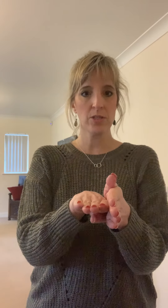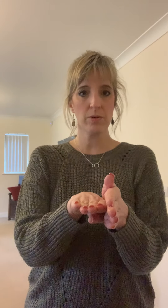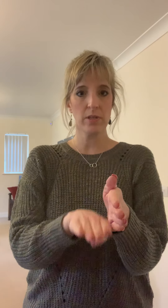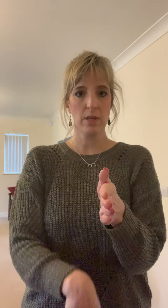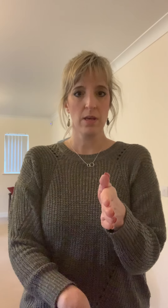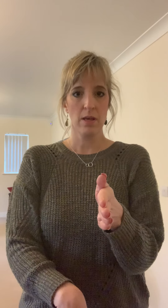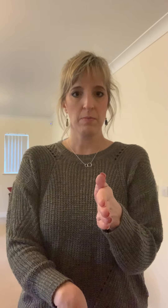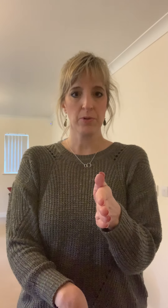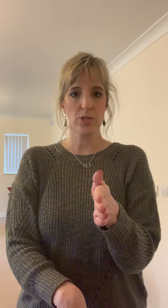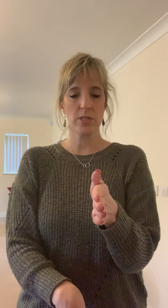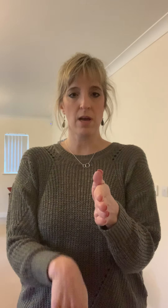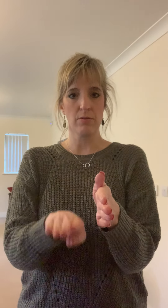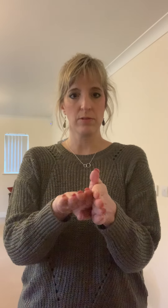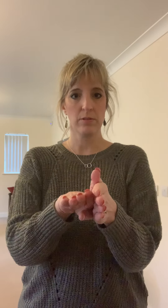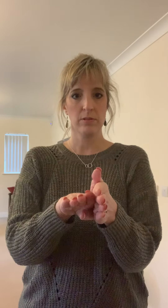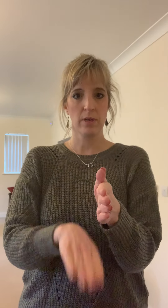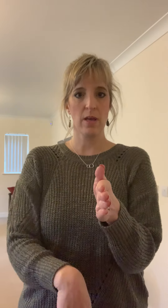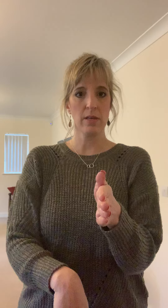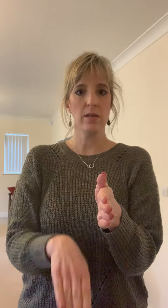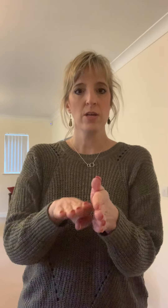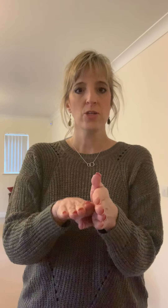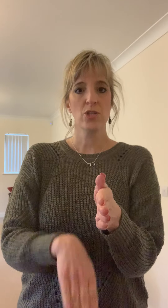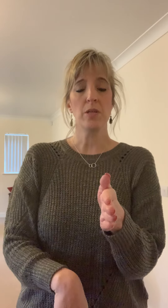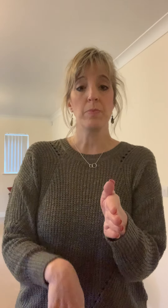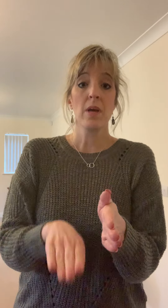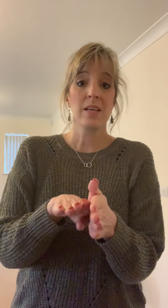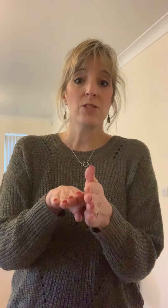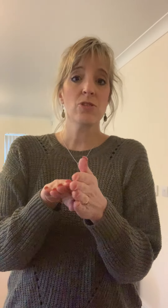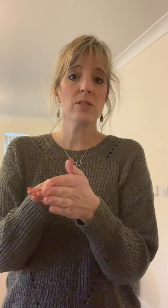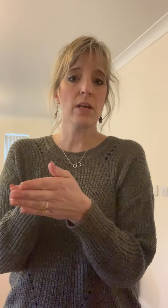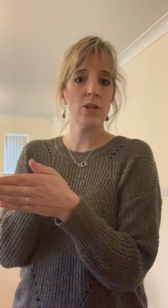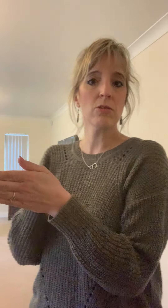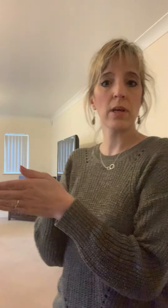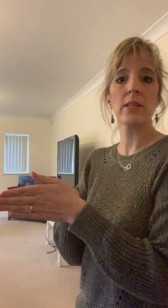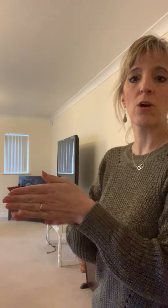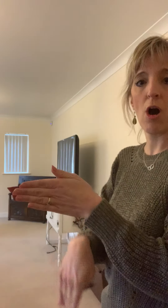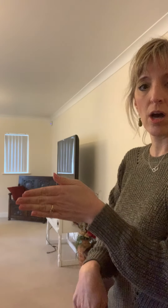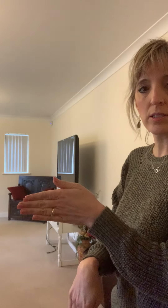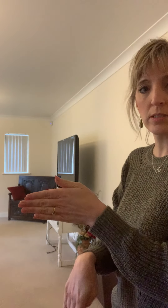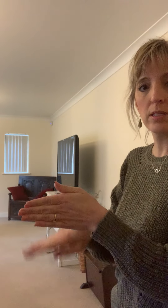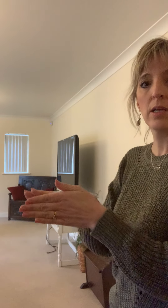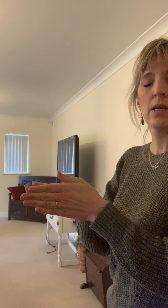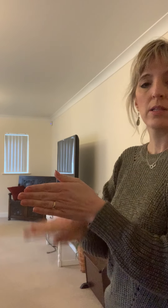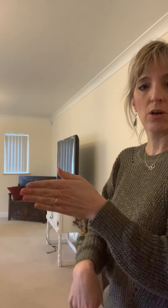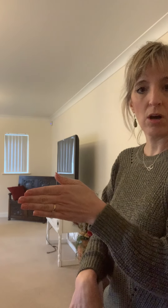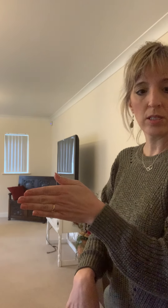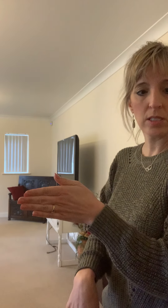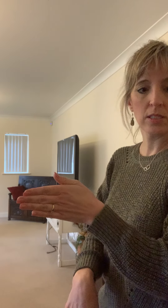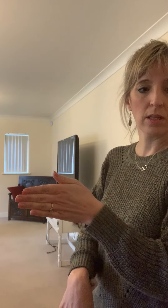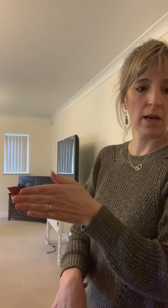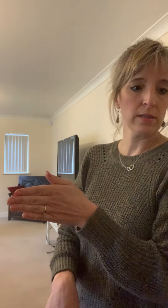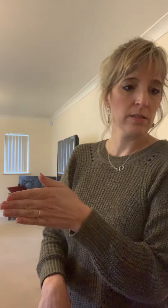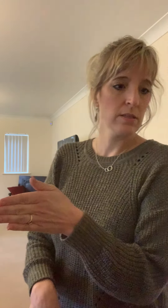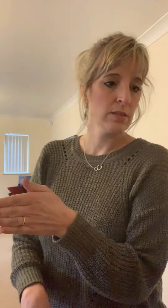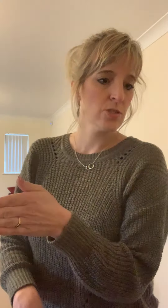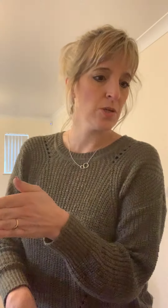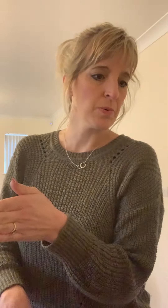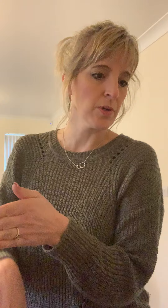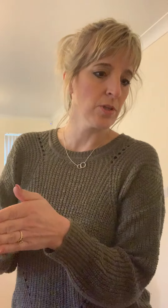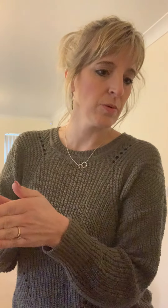it, and push it down, okay? Cheap. This is just like, like the cost. Cost is a lot cheaper. You know why I